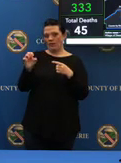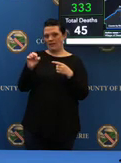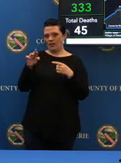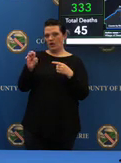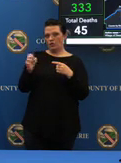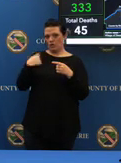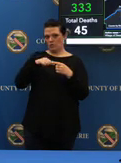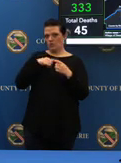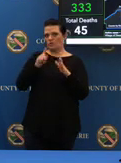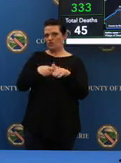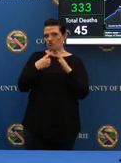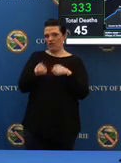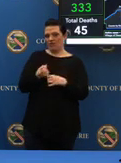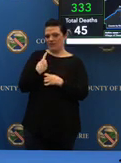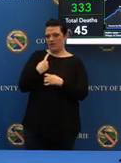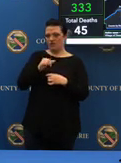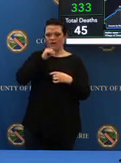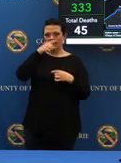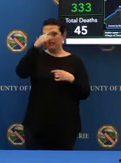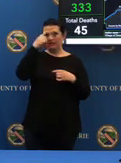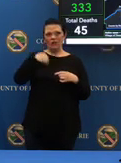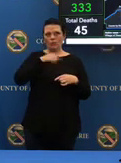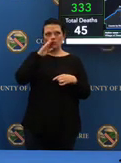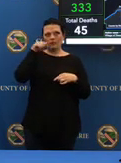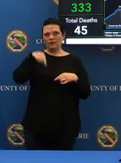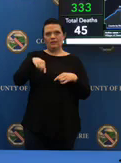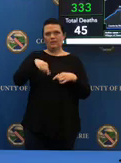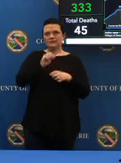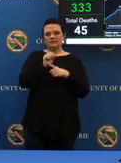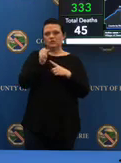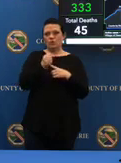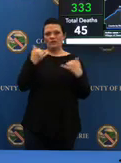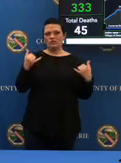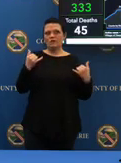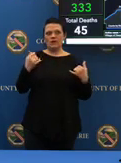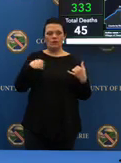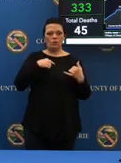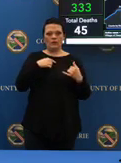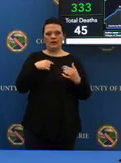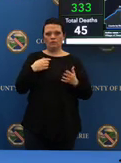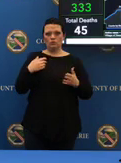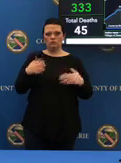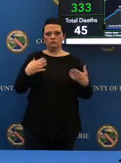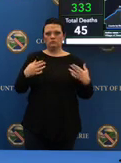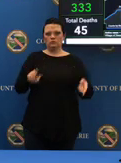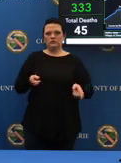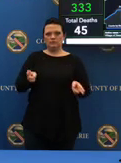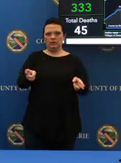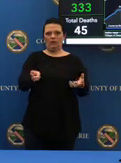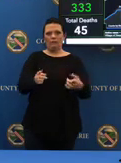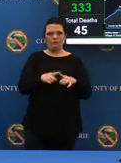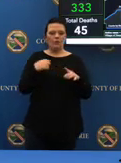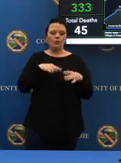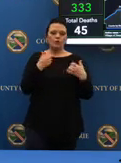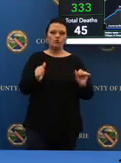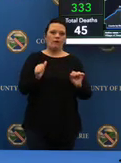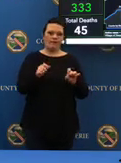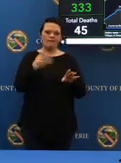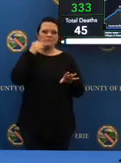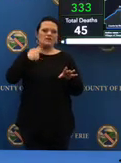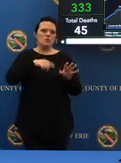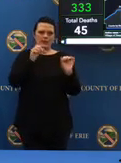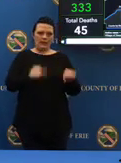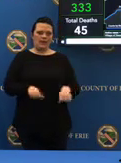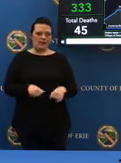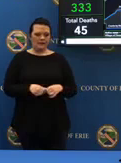year. I didn't think we'd be in a situation today where we'd have to sort of speed up some of those things, but we're trying it as best as we can.